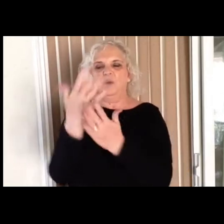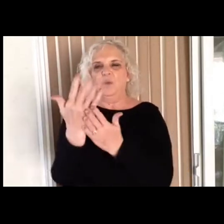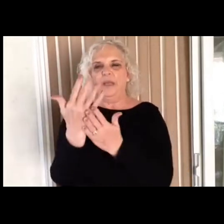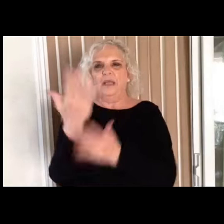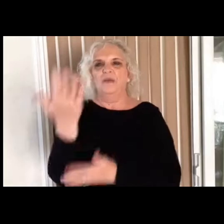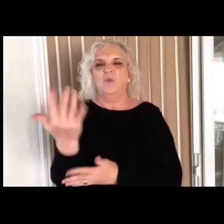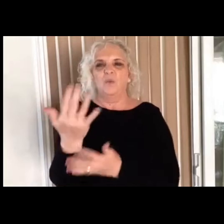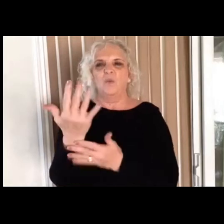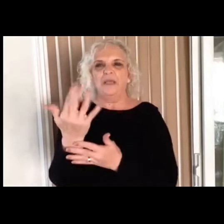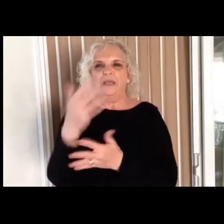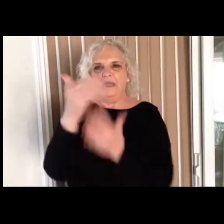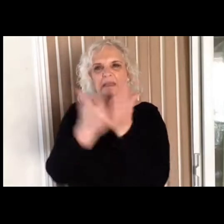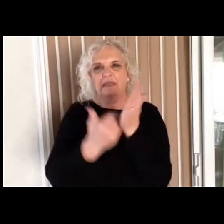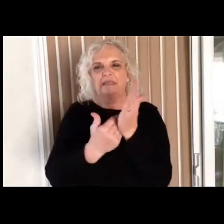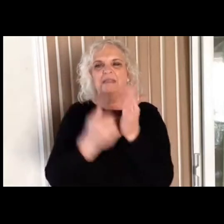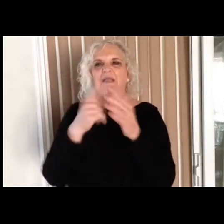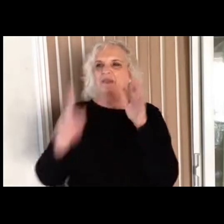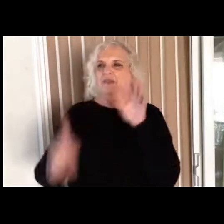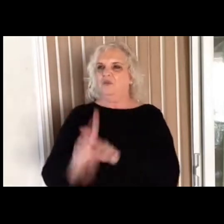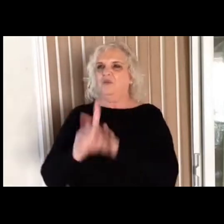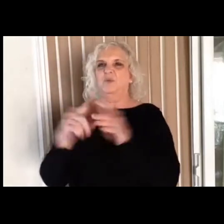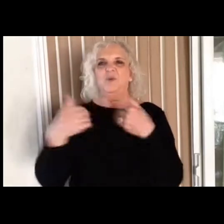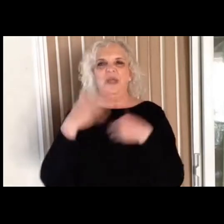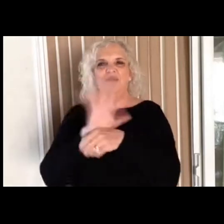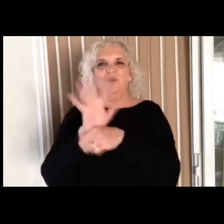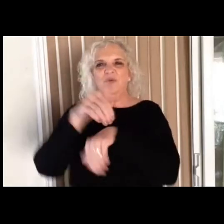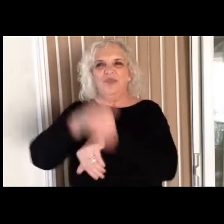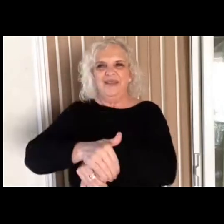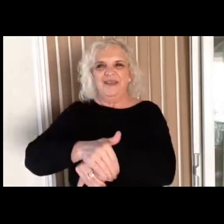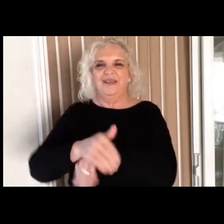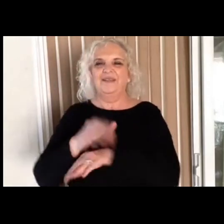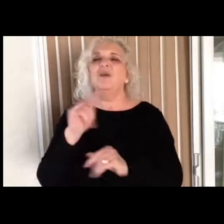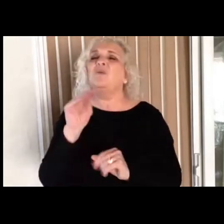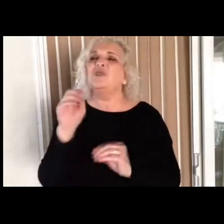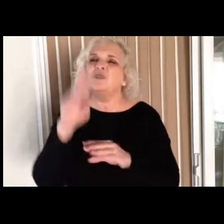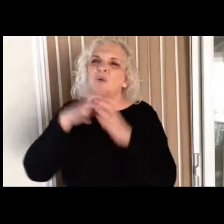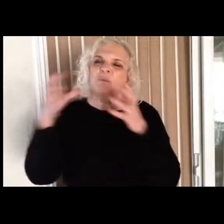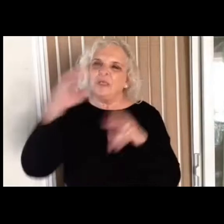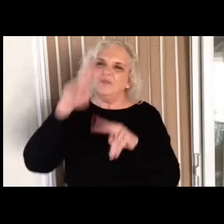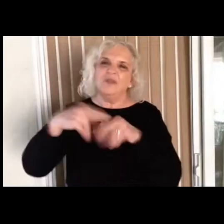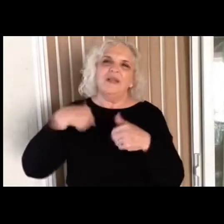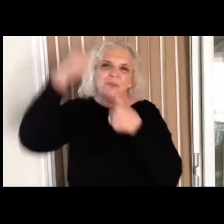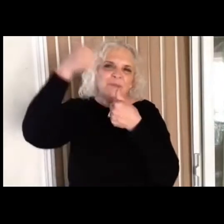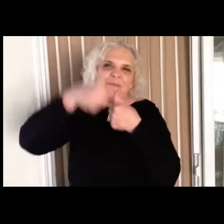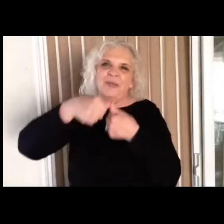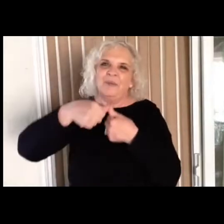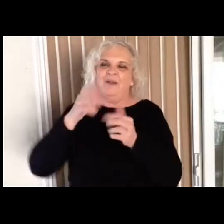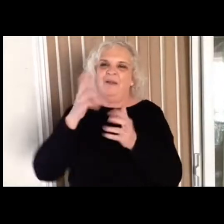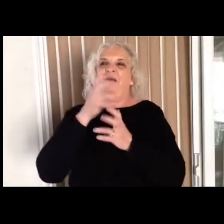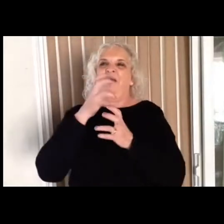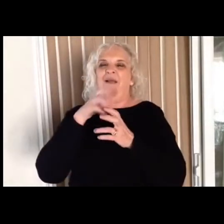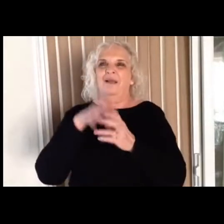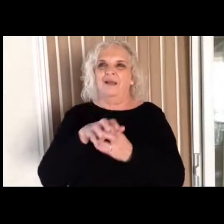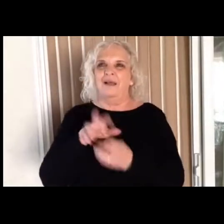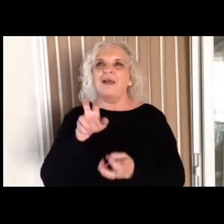and movies would show up, and we'd have movie night. Yeah, that was so much fun. I just remember being in awe that,